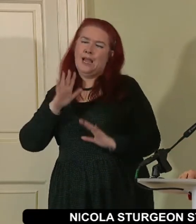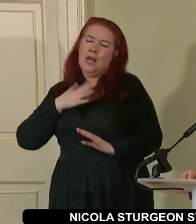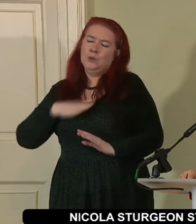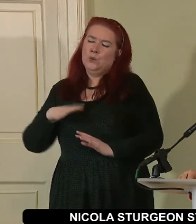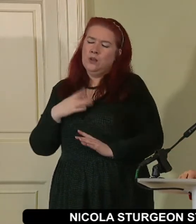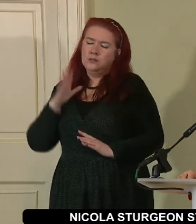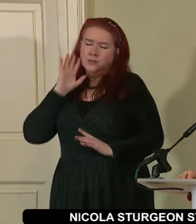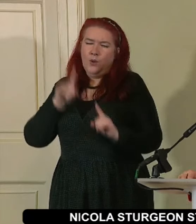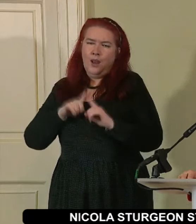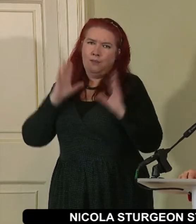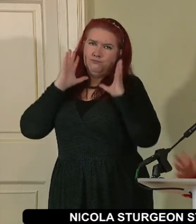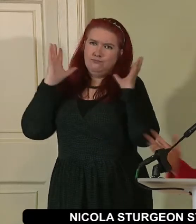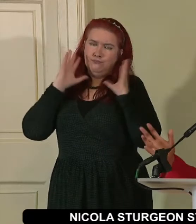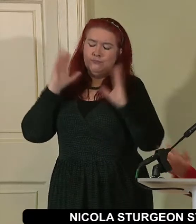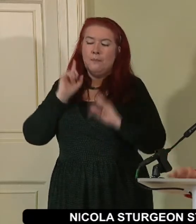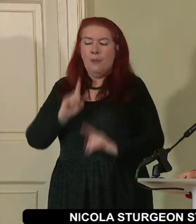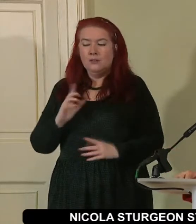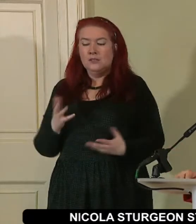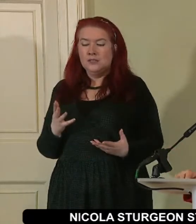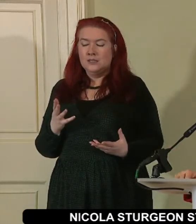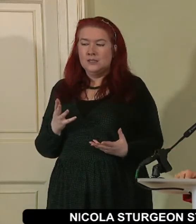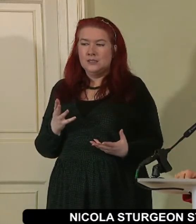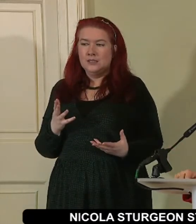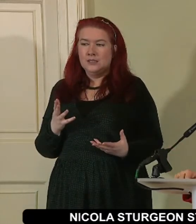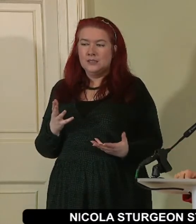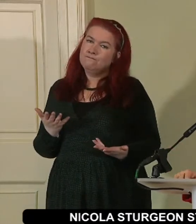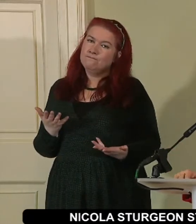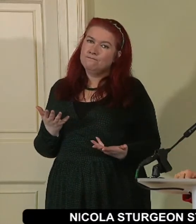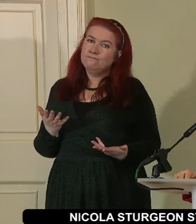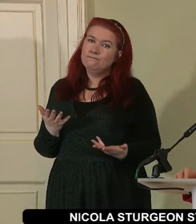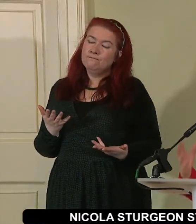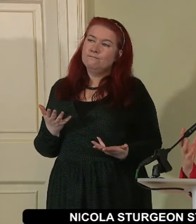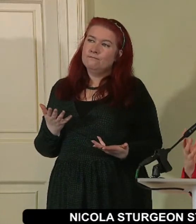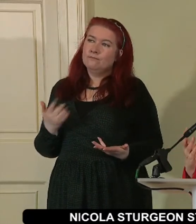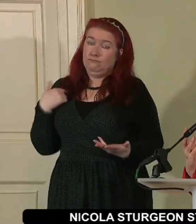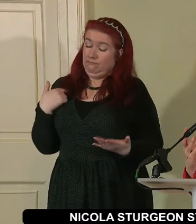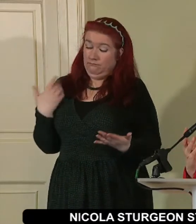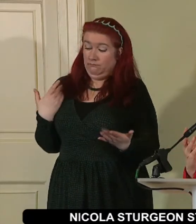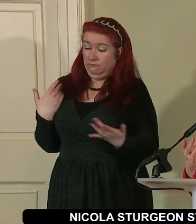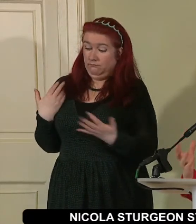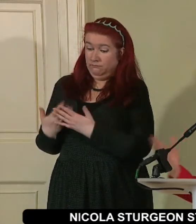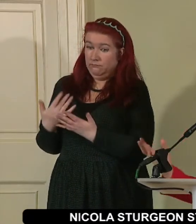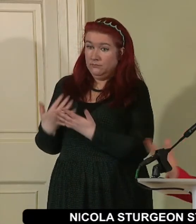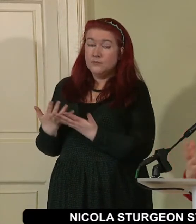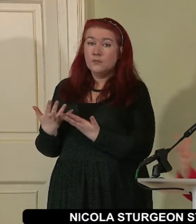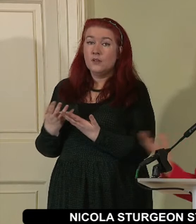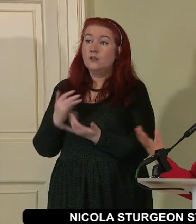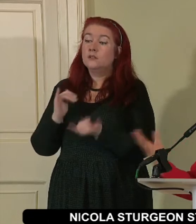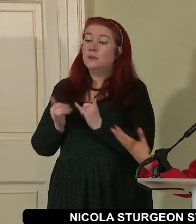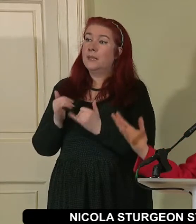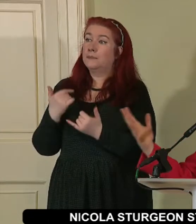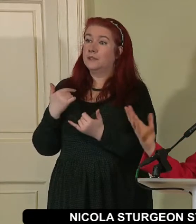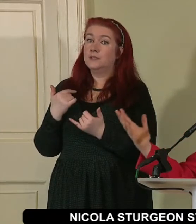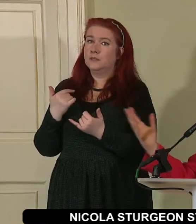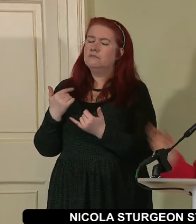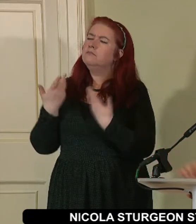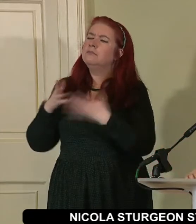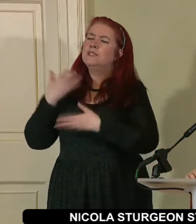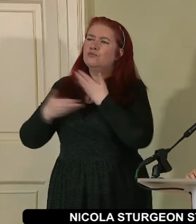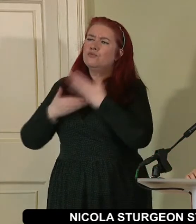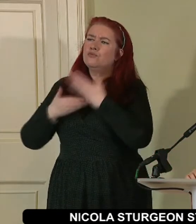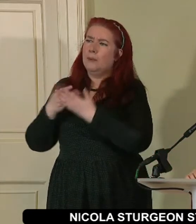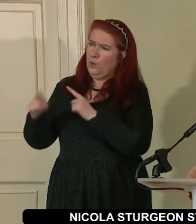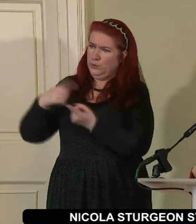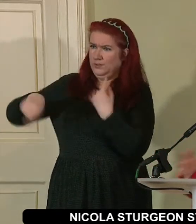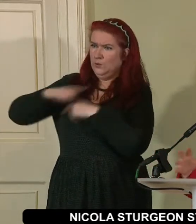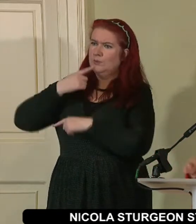to do. But yeah, I, even in times that would be described, have been described by most